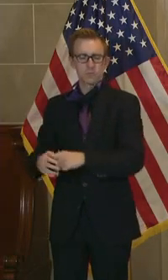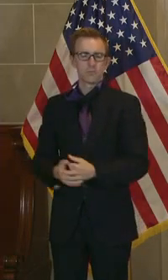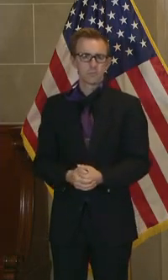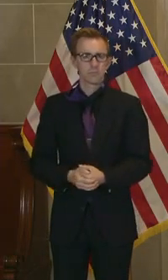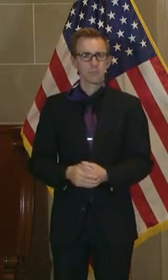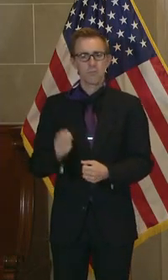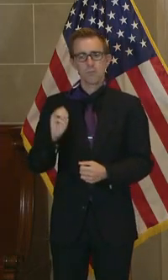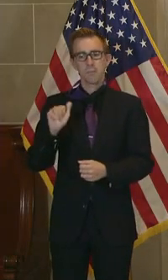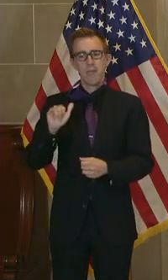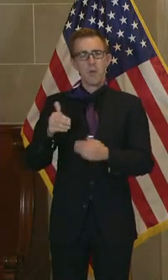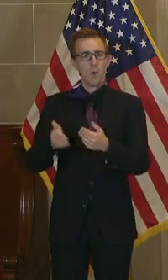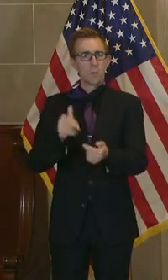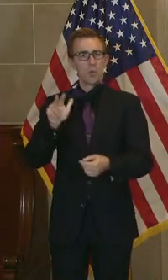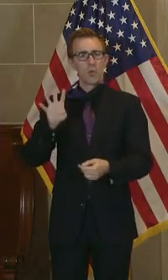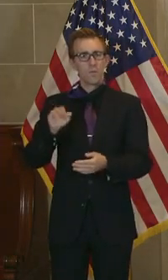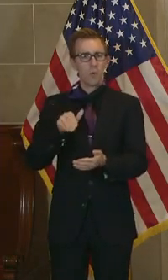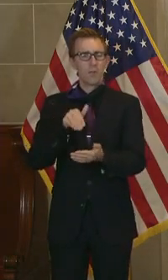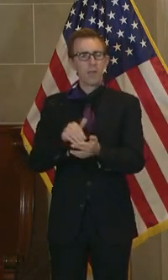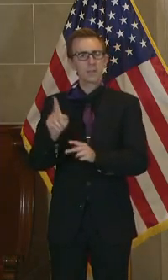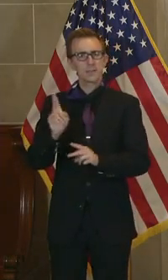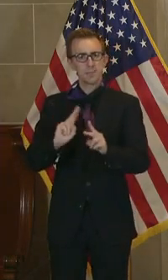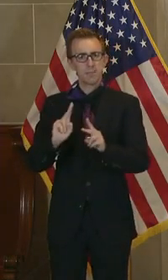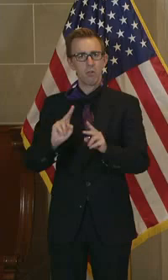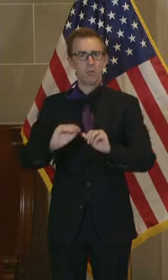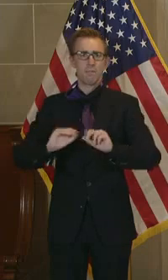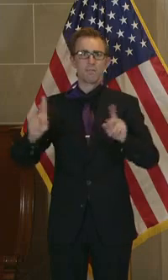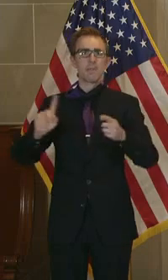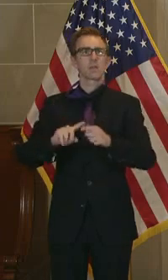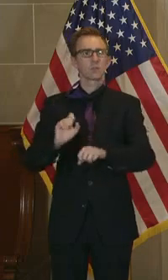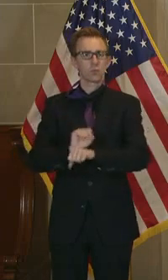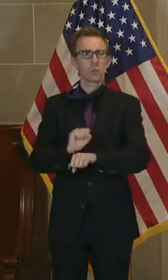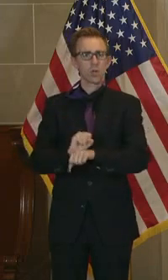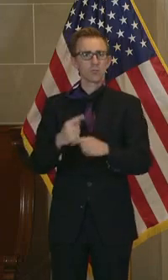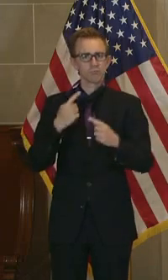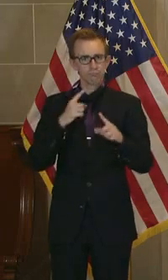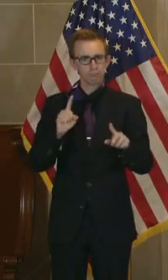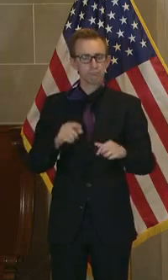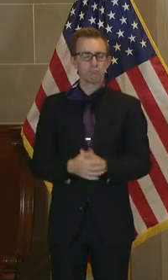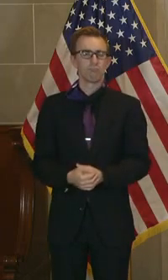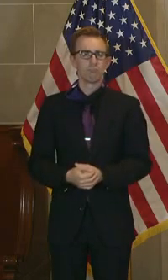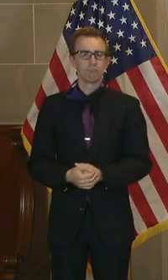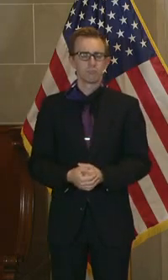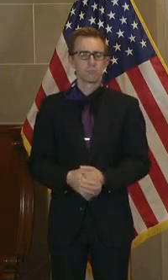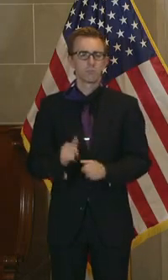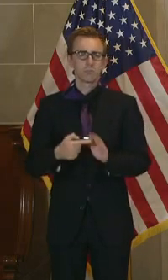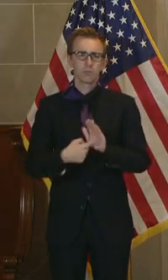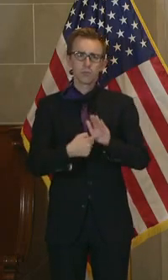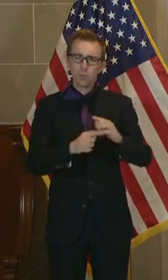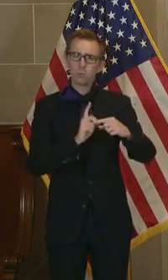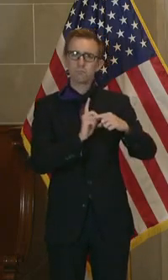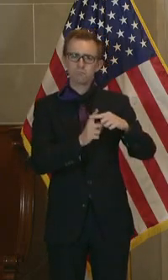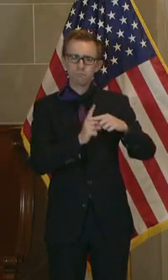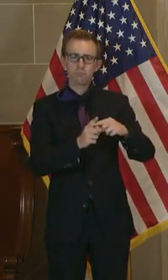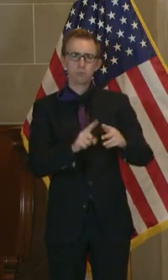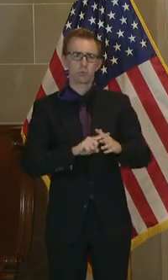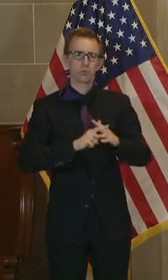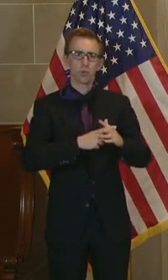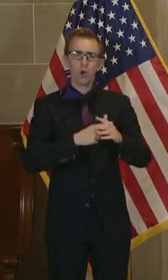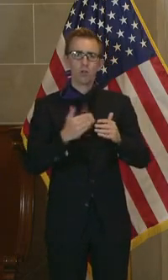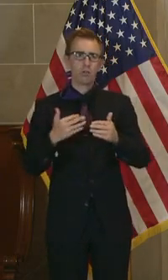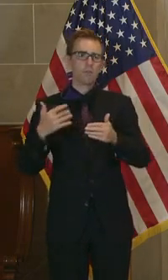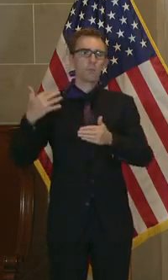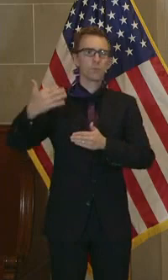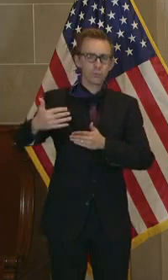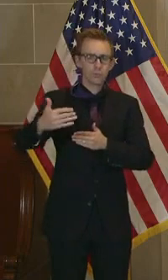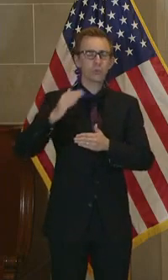roughly 34,000 people returned to work, and that's a good sign and the beginning of a long future of